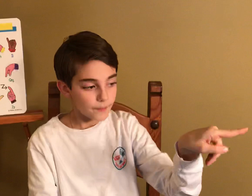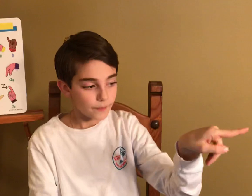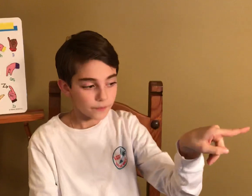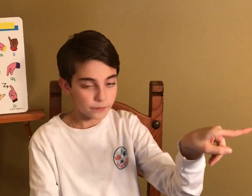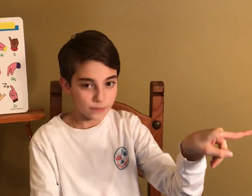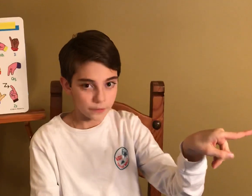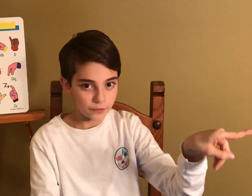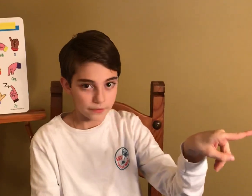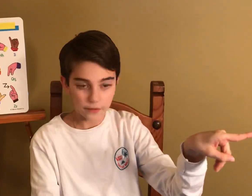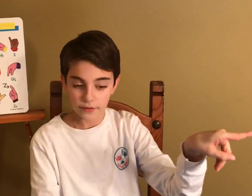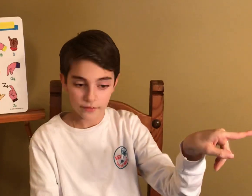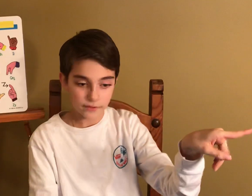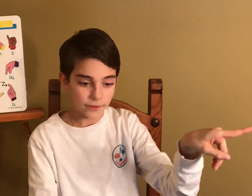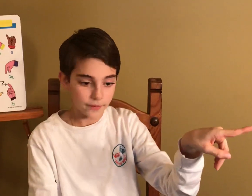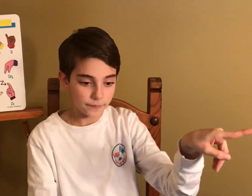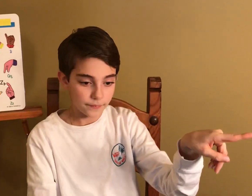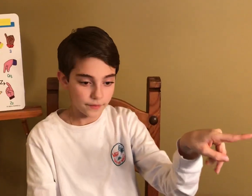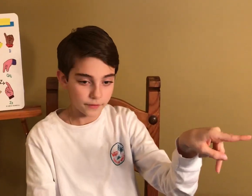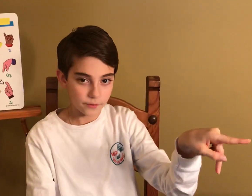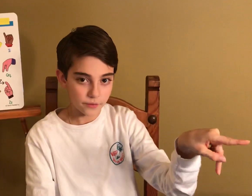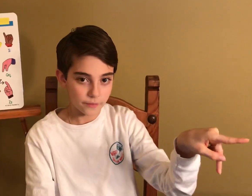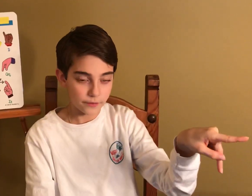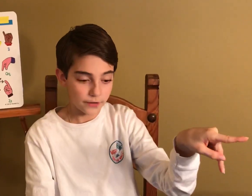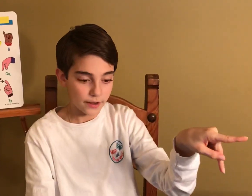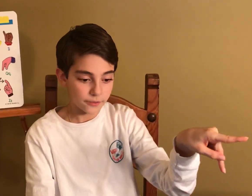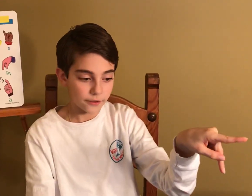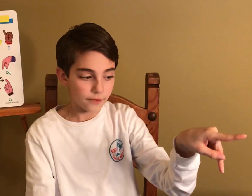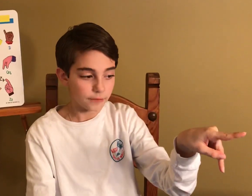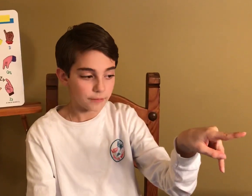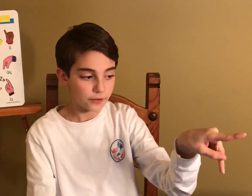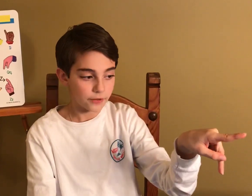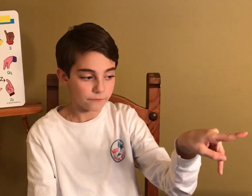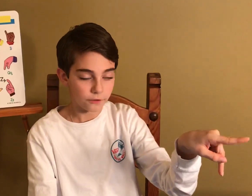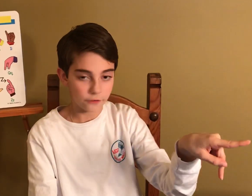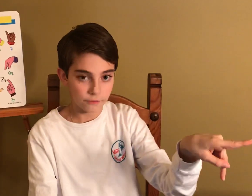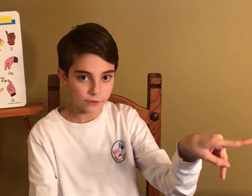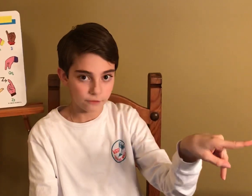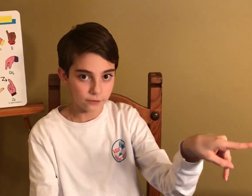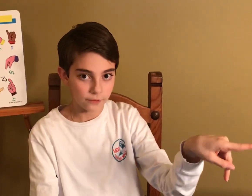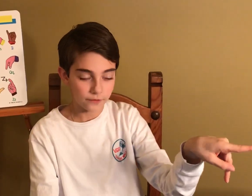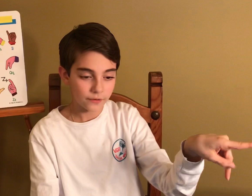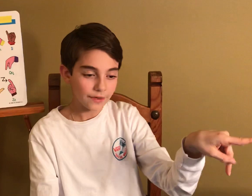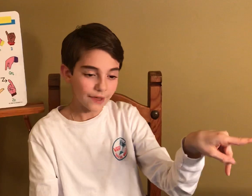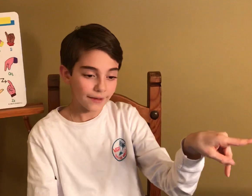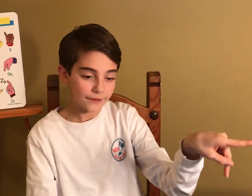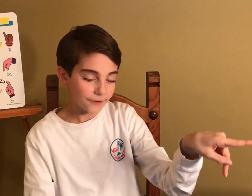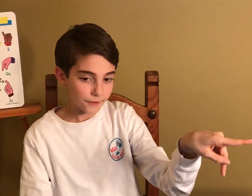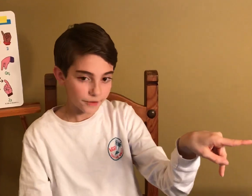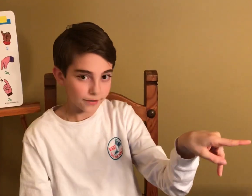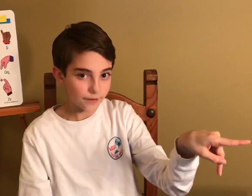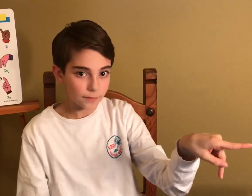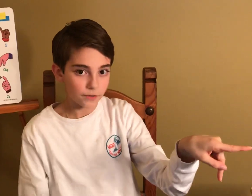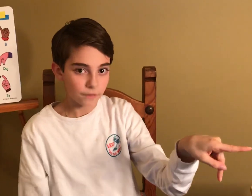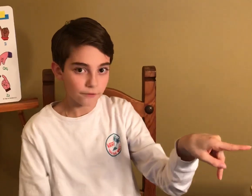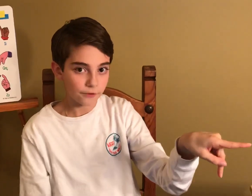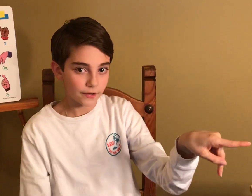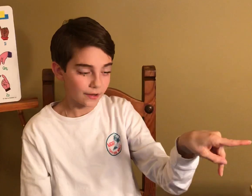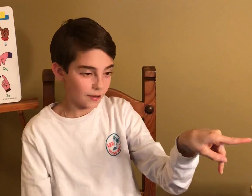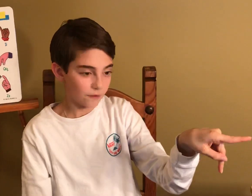This is what it looks like. This is one of the ones that I thought would be pretty confusing for the viewers. I still think it's pretty confusing, and I've